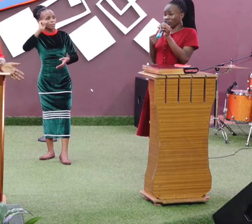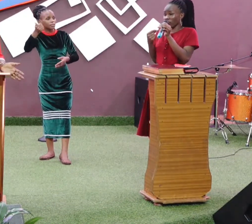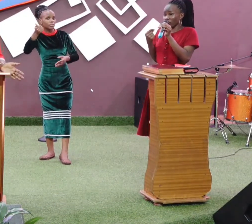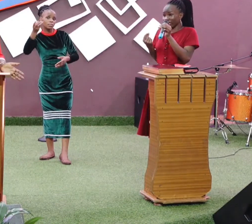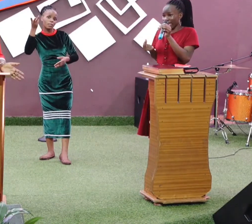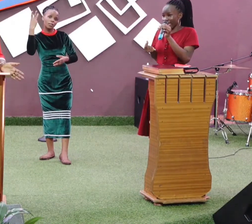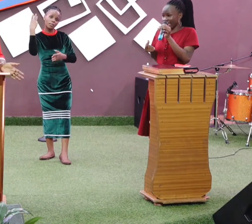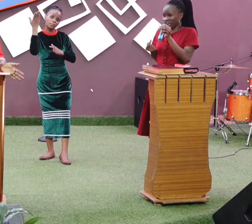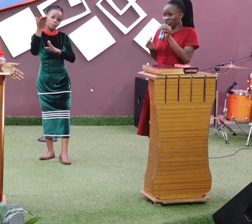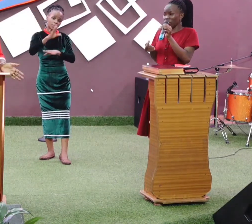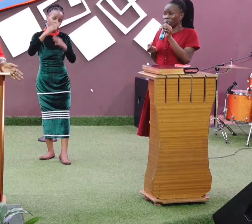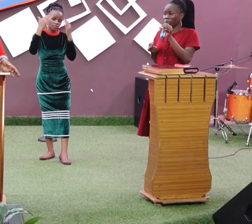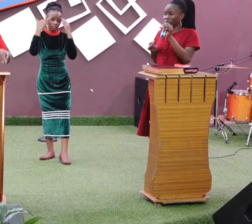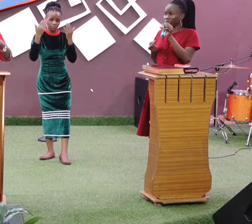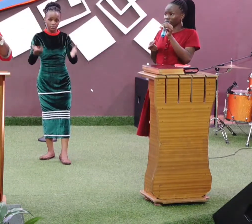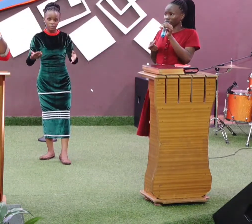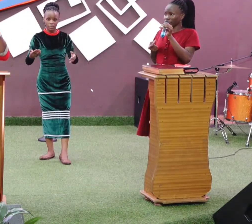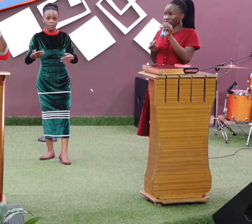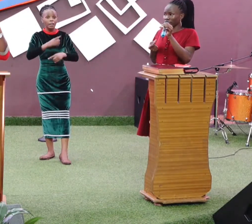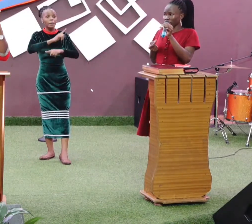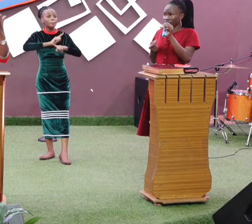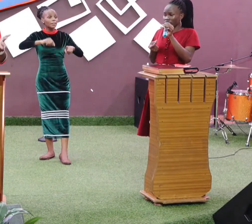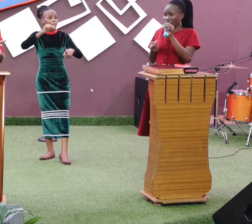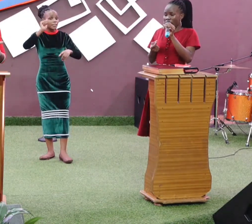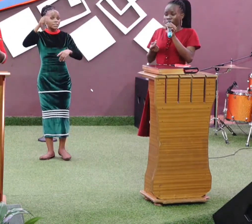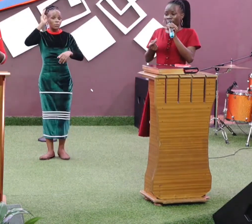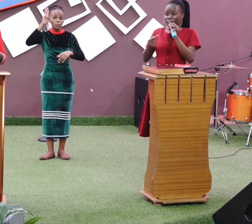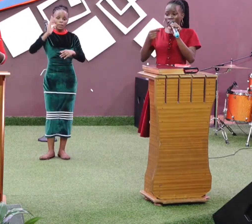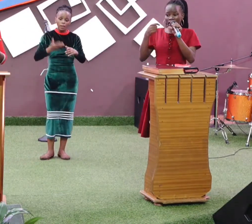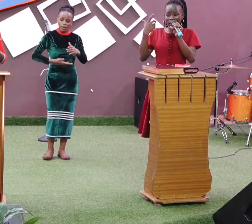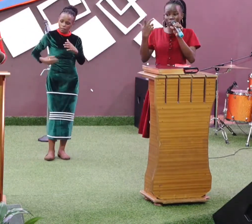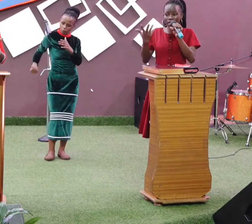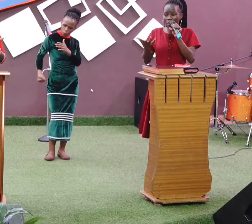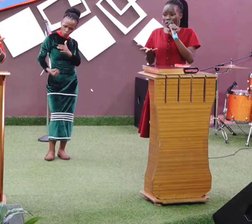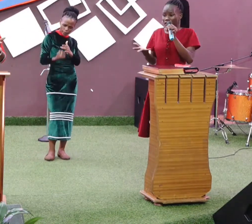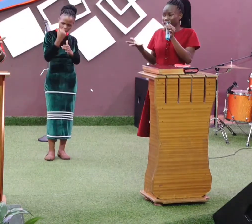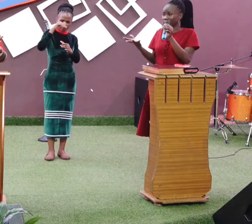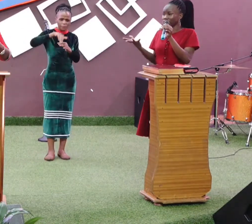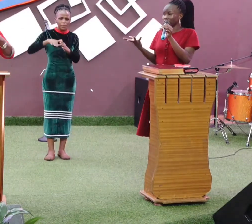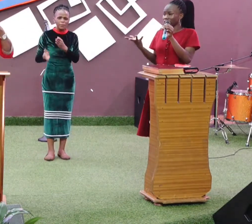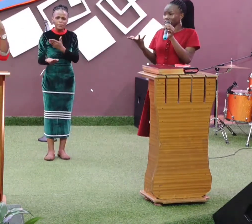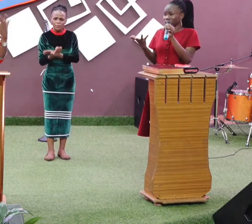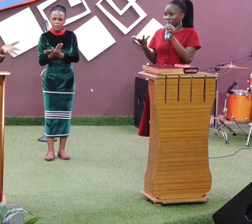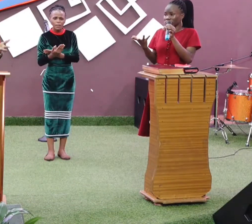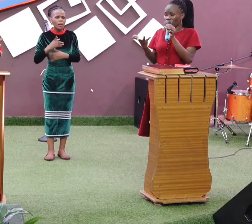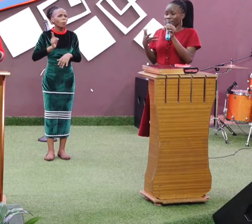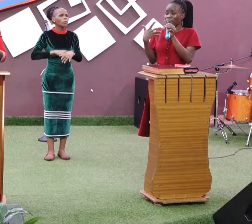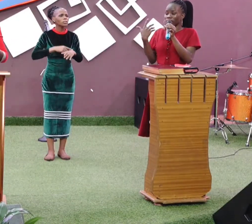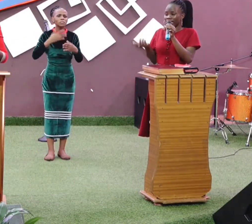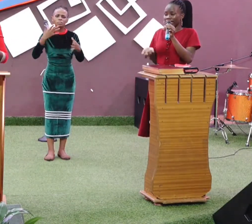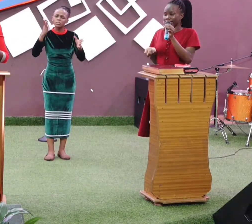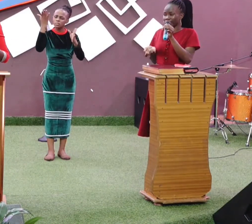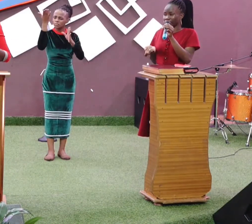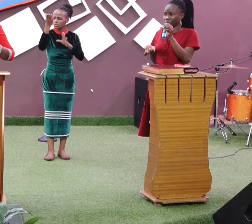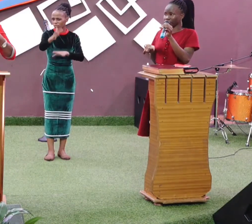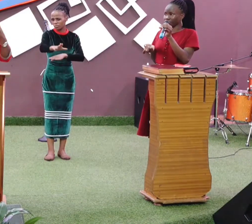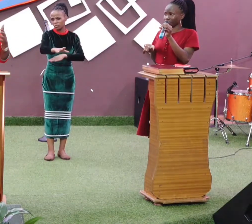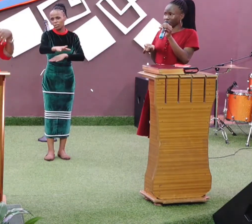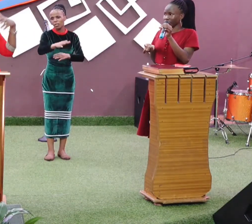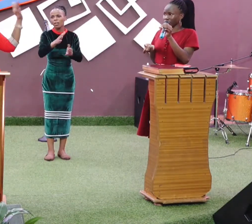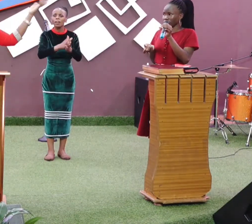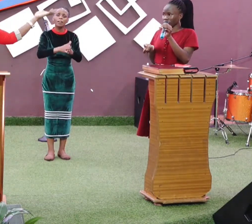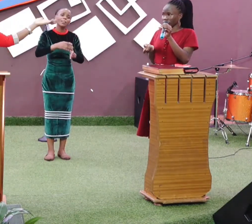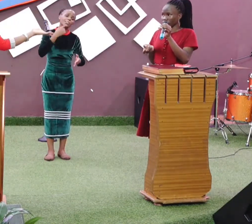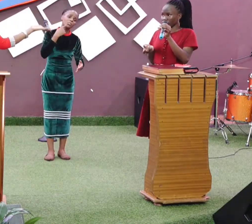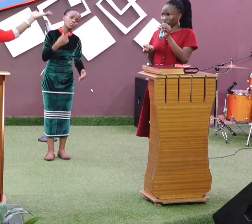Perhaps I had also died, I don't know. I would have woken up in the morning when I'm